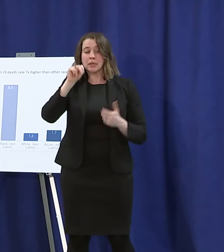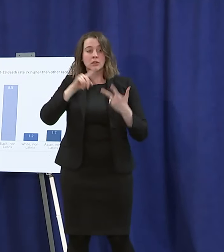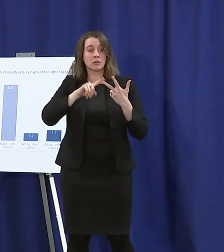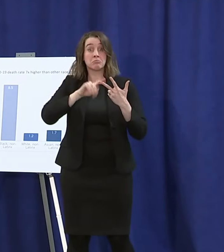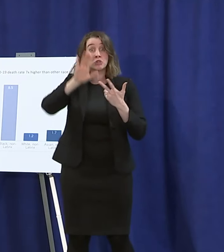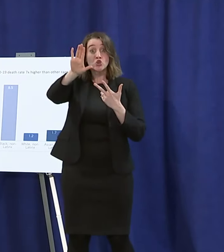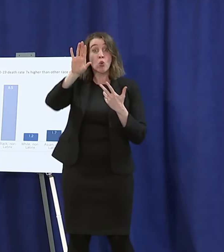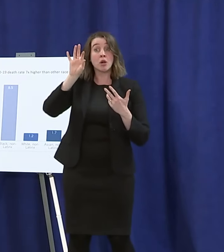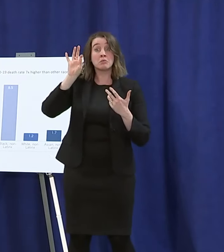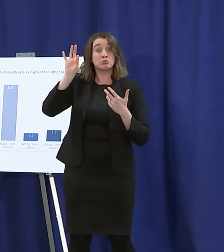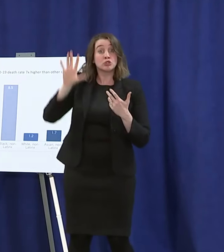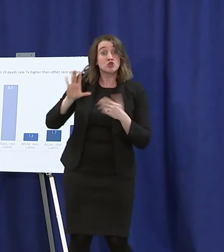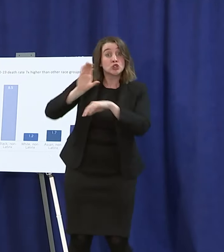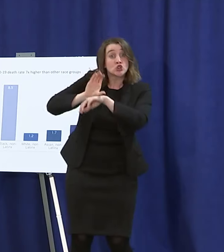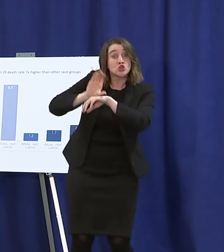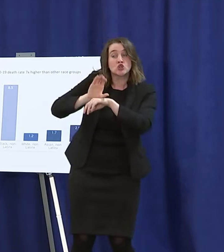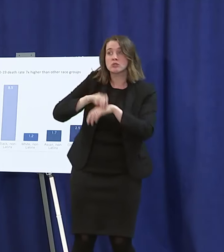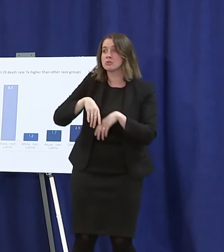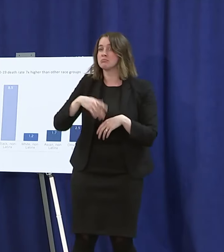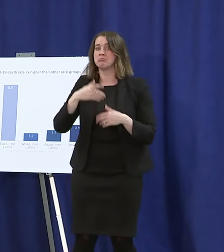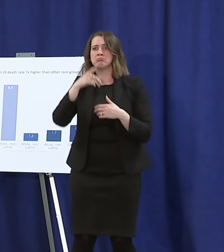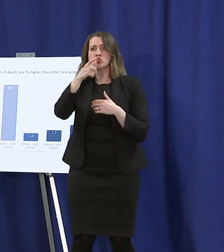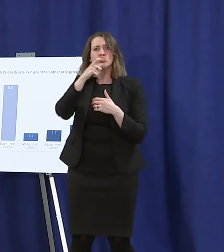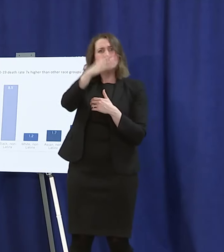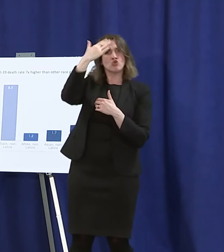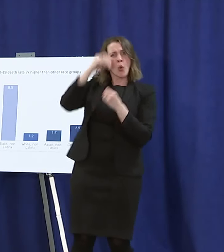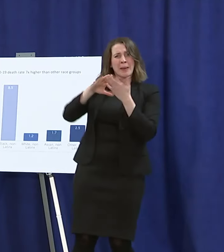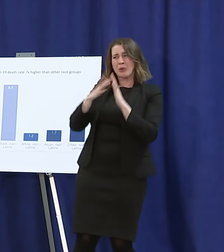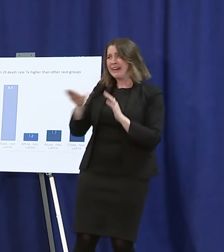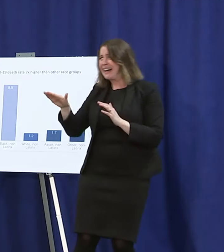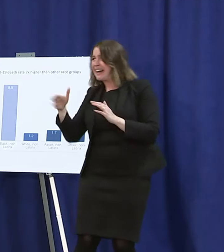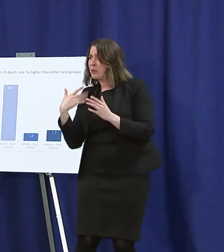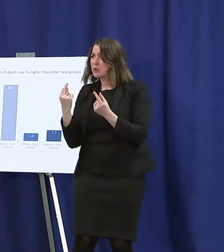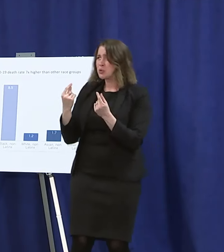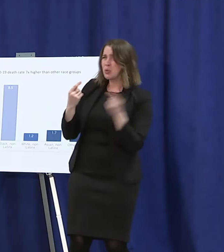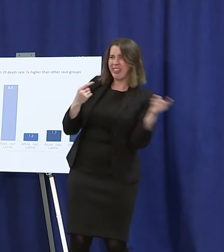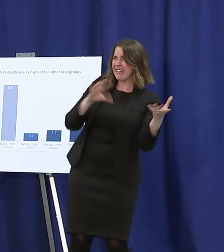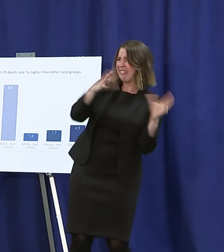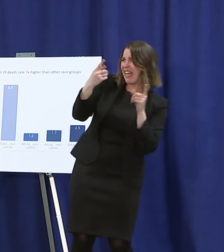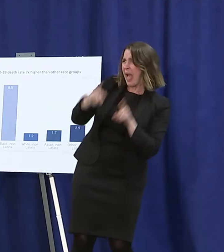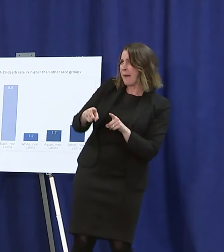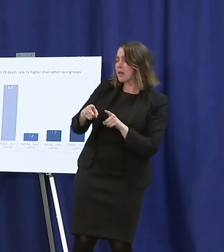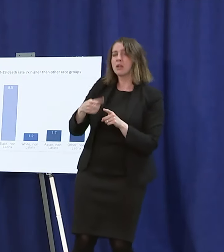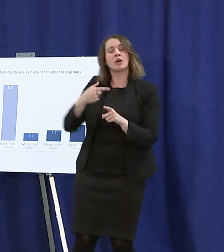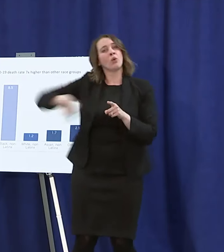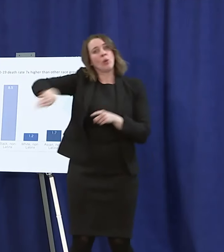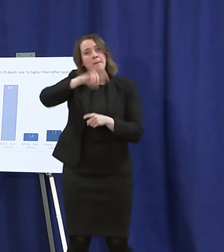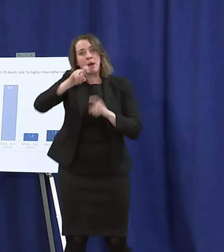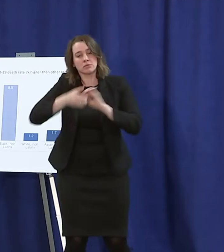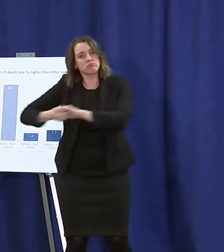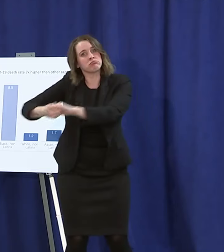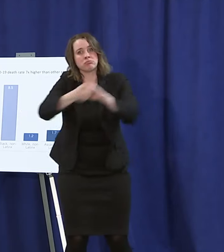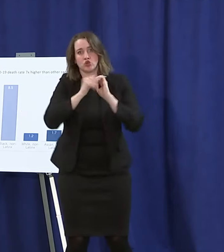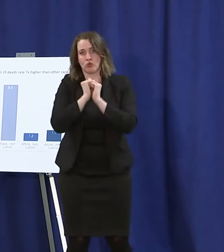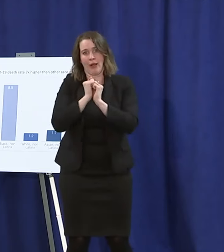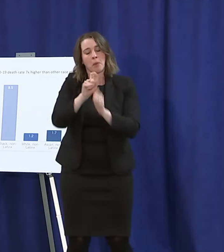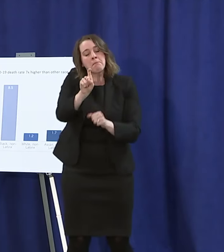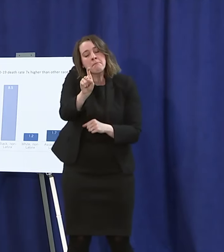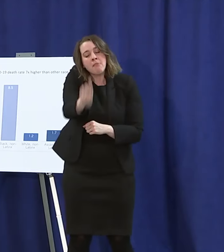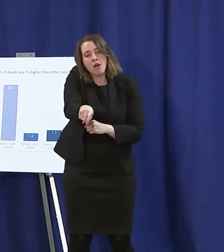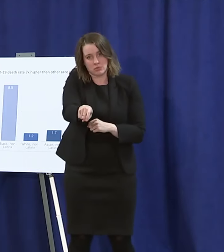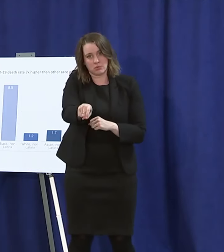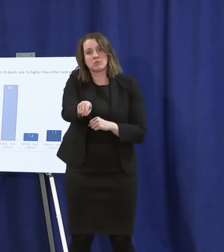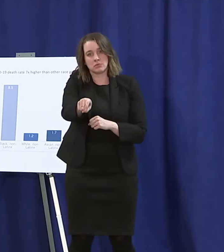other trusted community leader. We have to be in this together. And that especially goes for